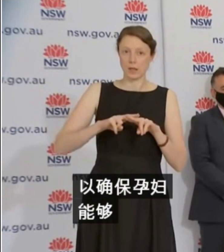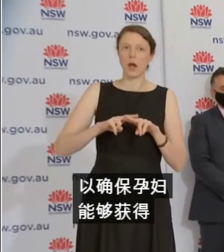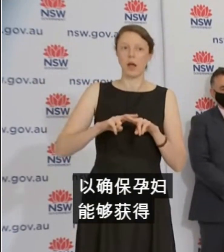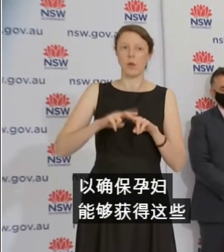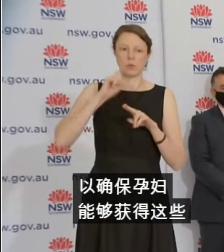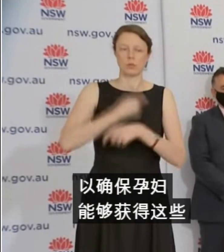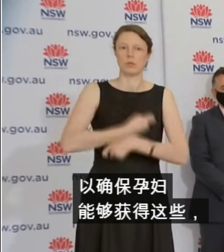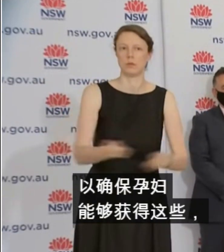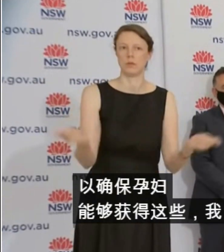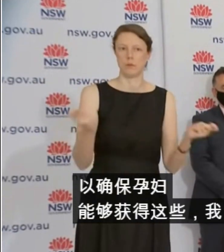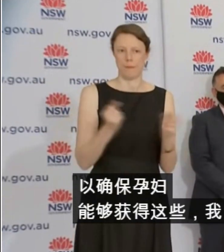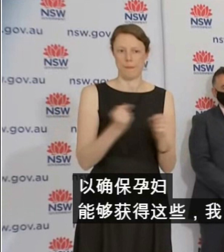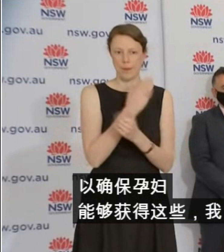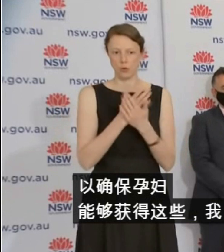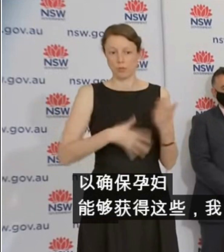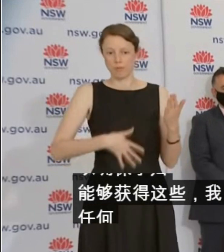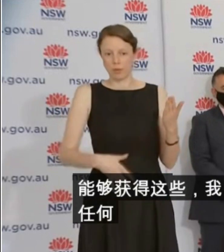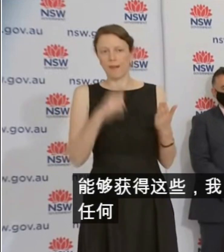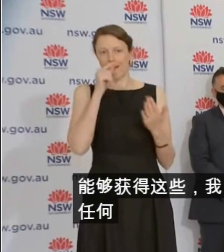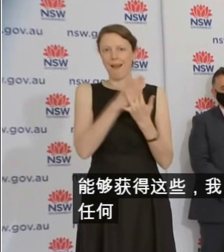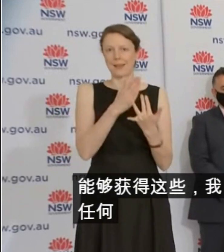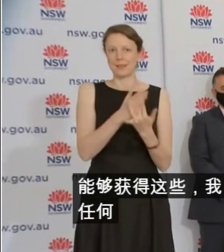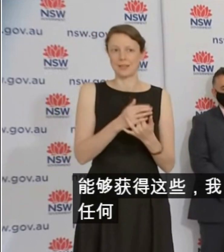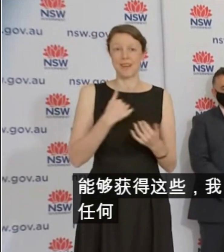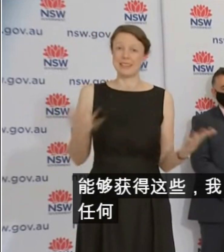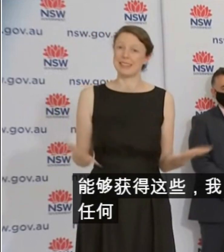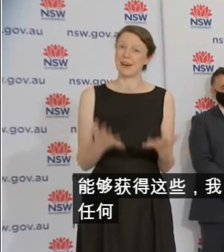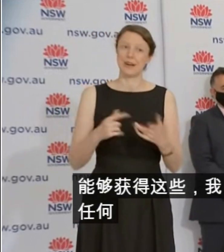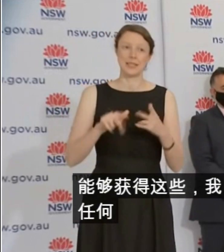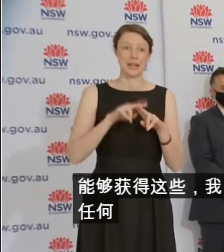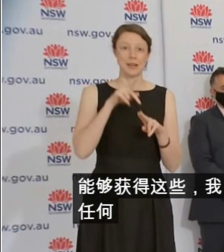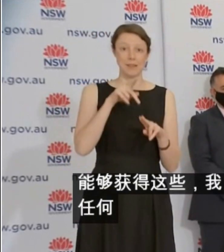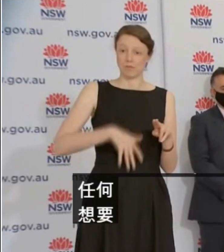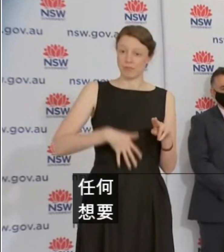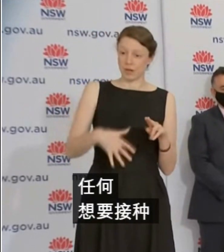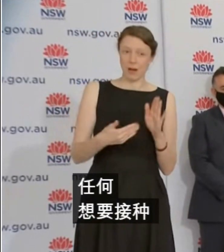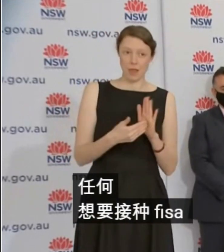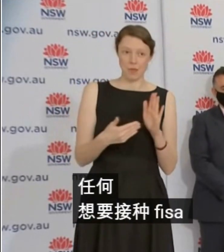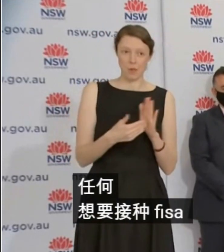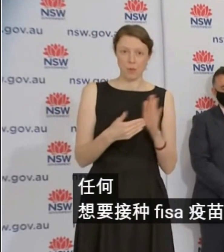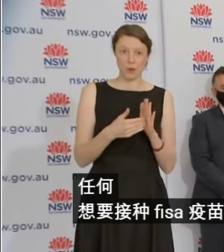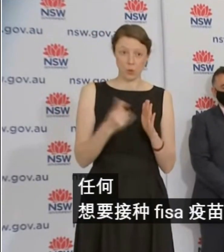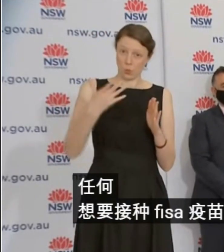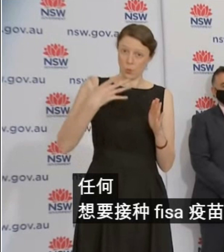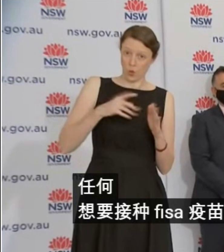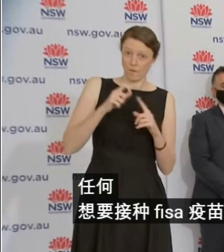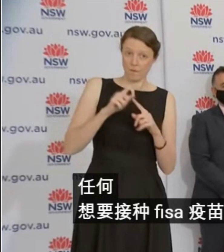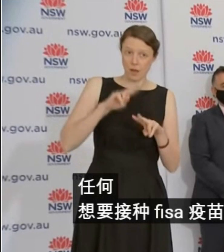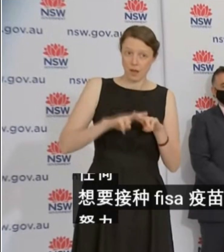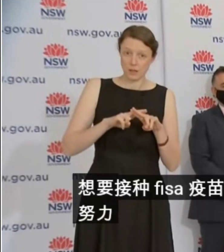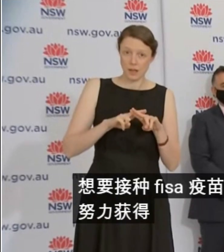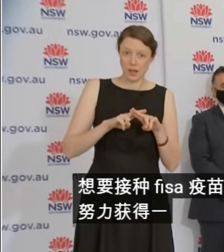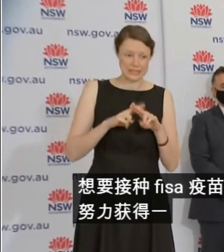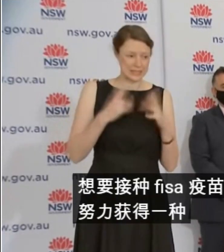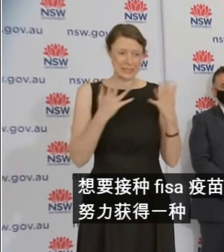able to access that. And I'd encourage any pregnant woman out there who wants to have the Pfizer vaccine and